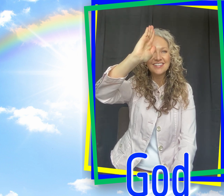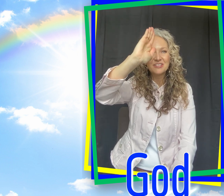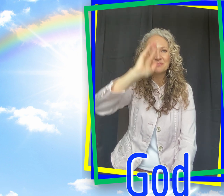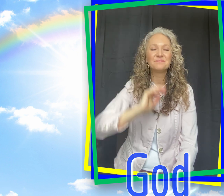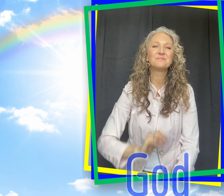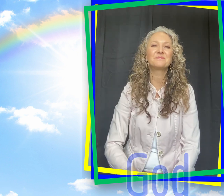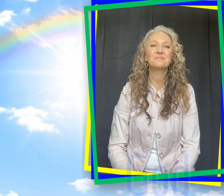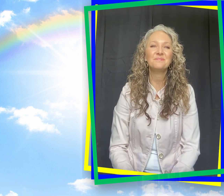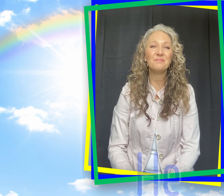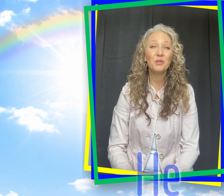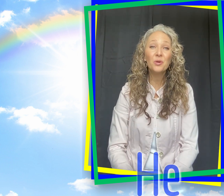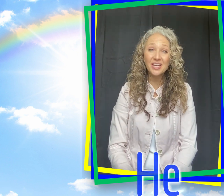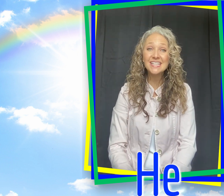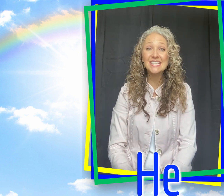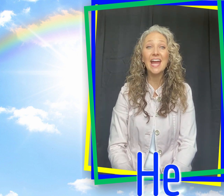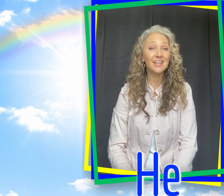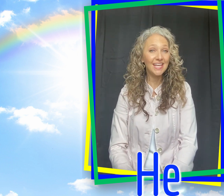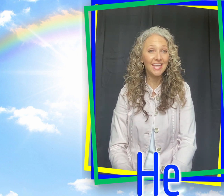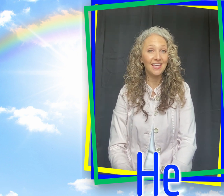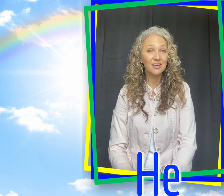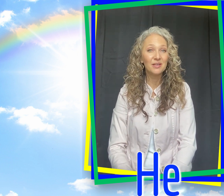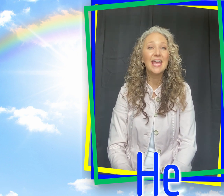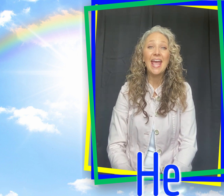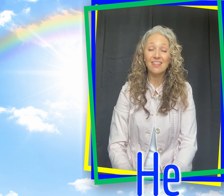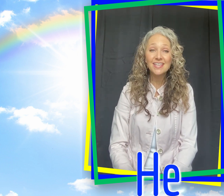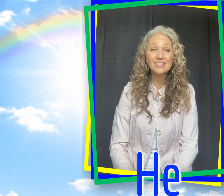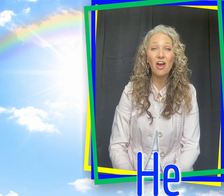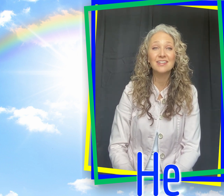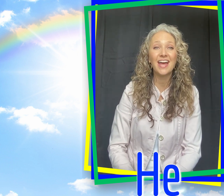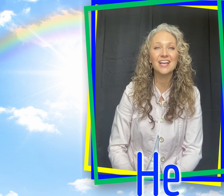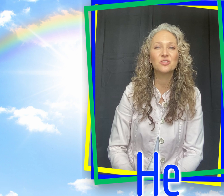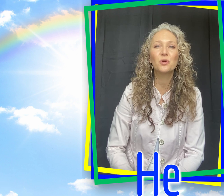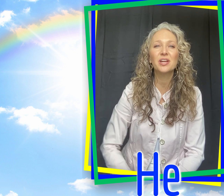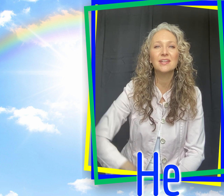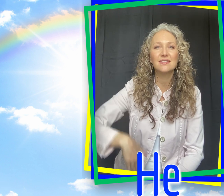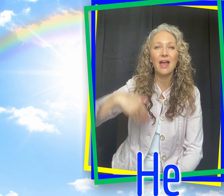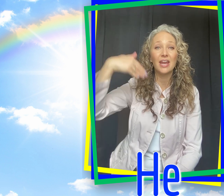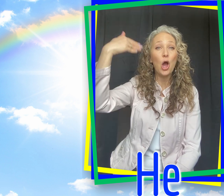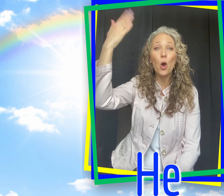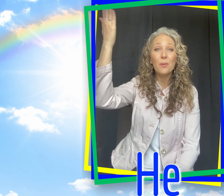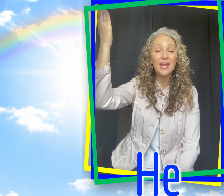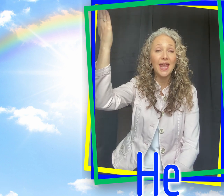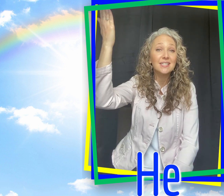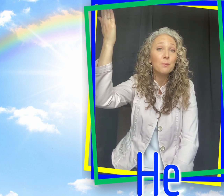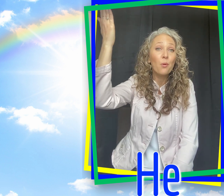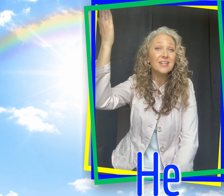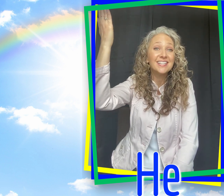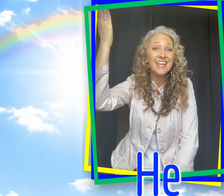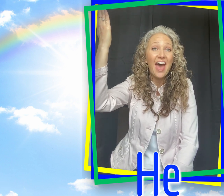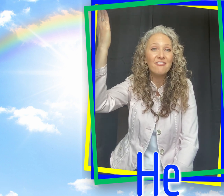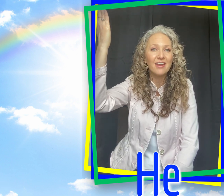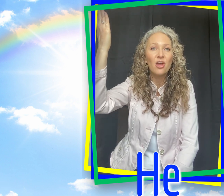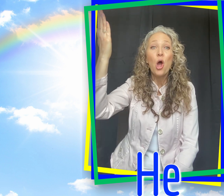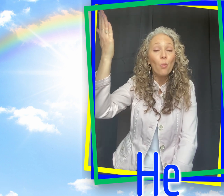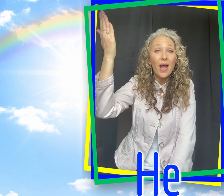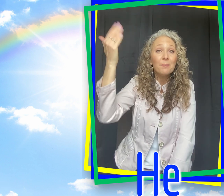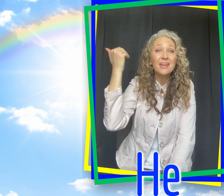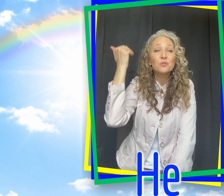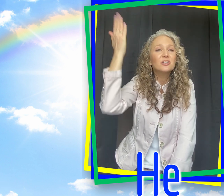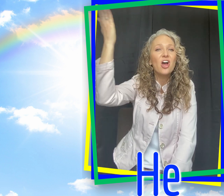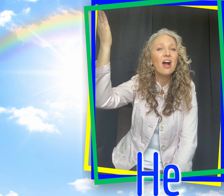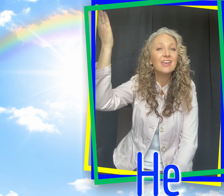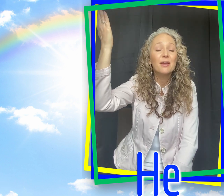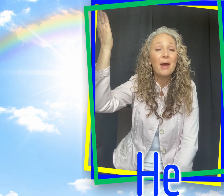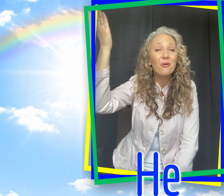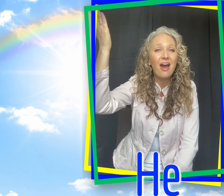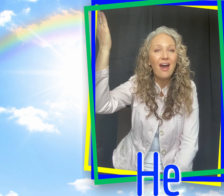God. We're going to sign he. In this context, we're going to sign an open hand and point it to heaven. Why? Because